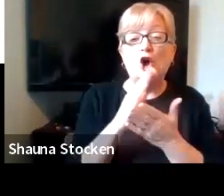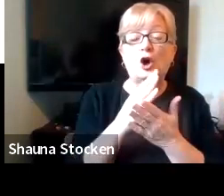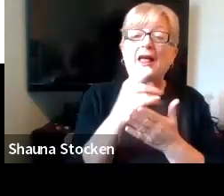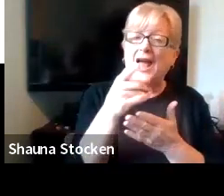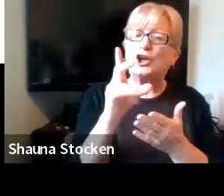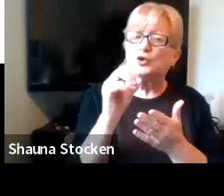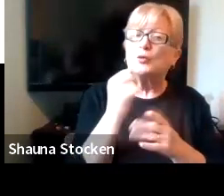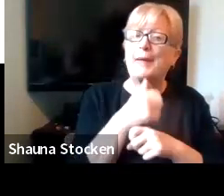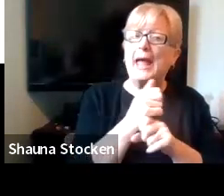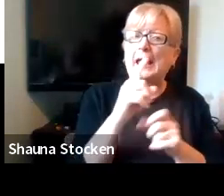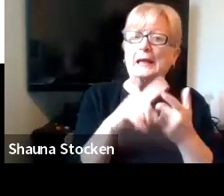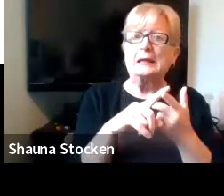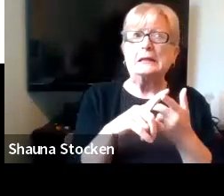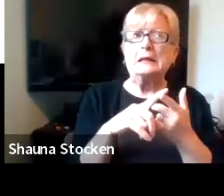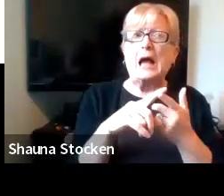in 6-cup